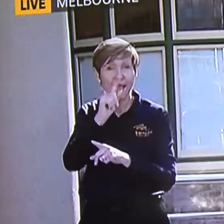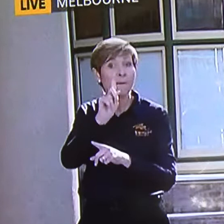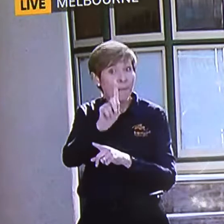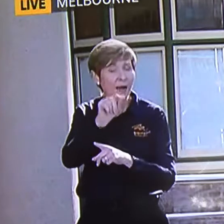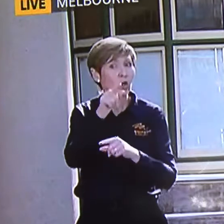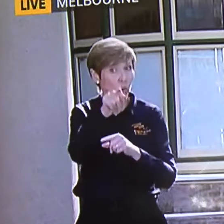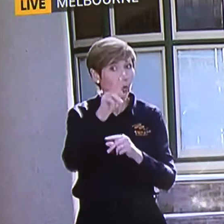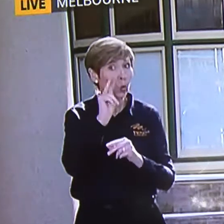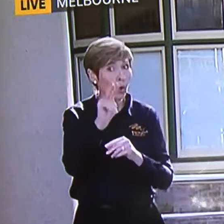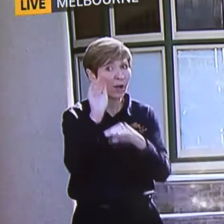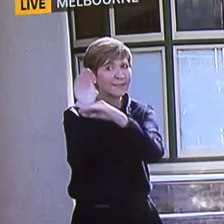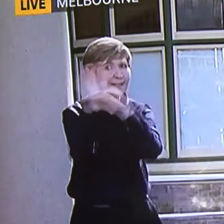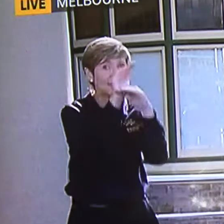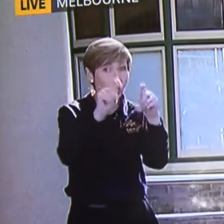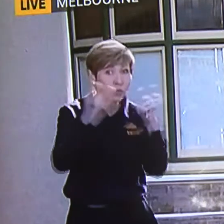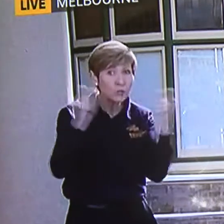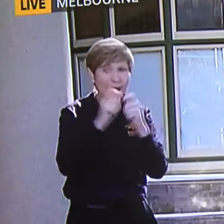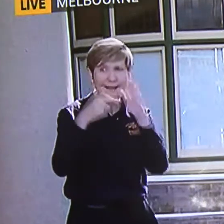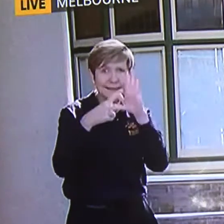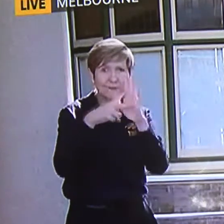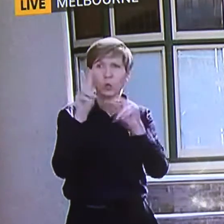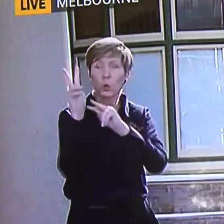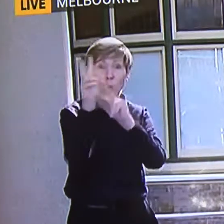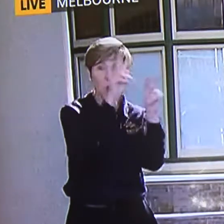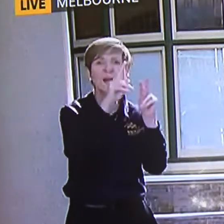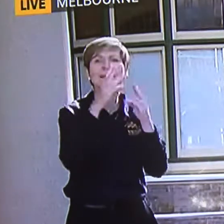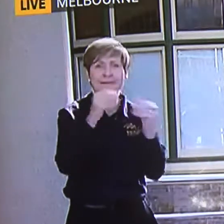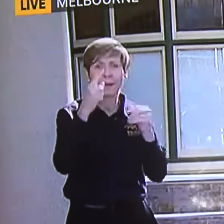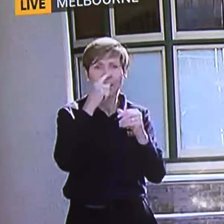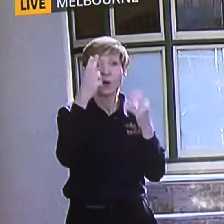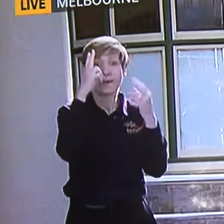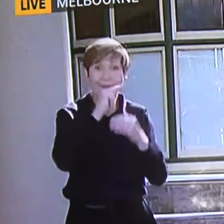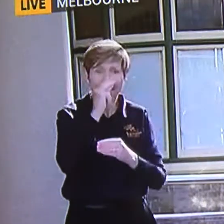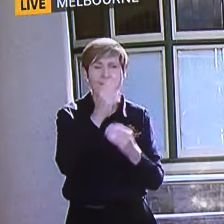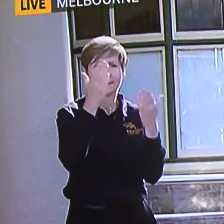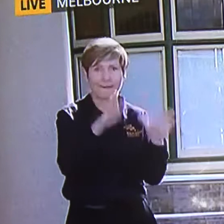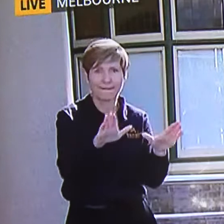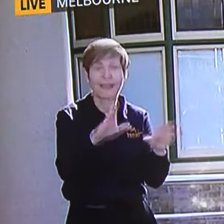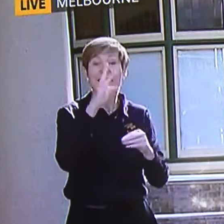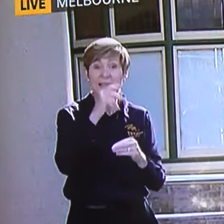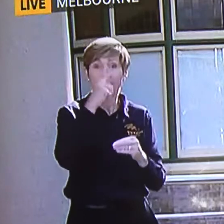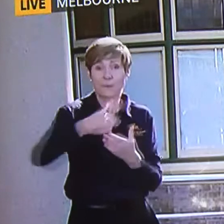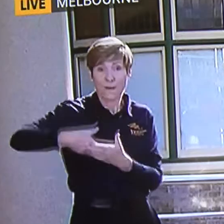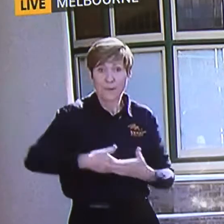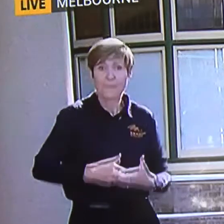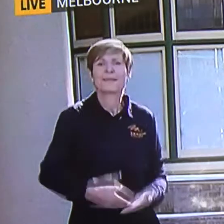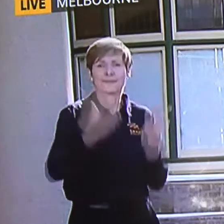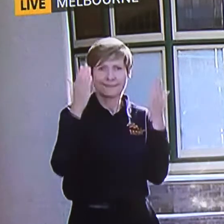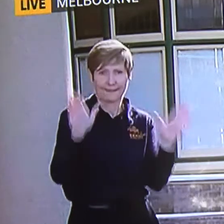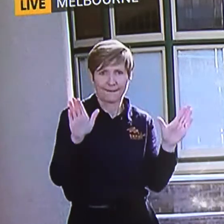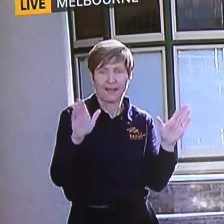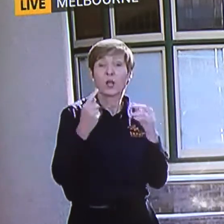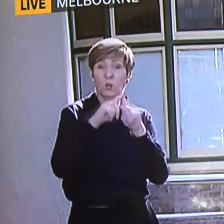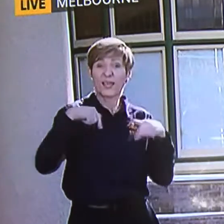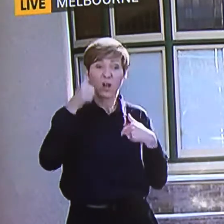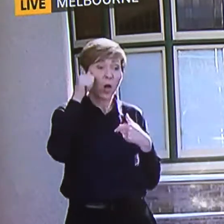outcome. Moreover, anybody can transmit that disease. We know that our school children are less likely